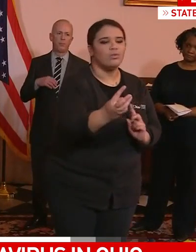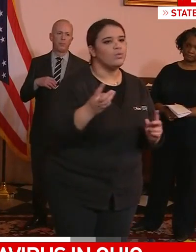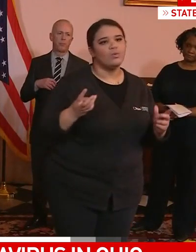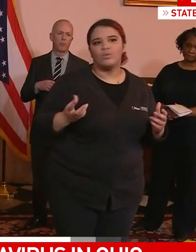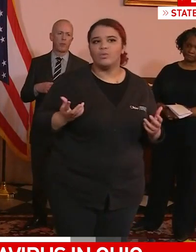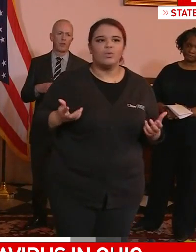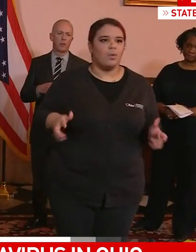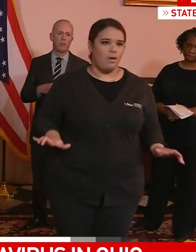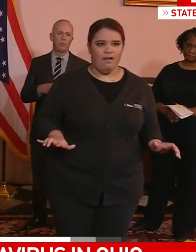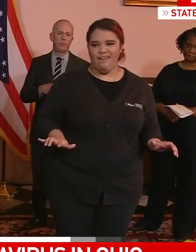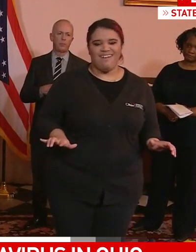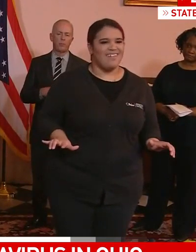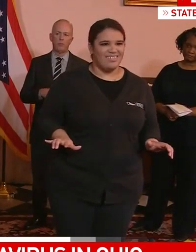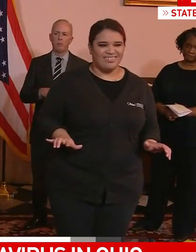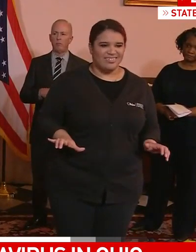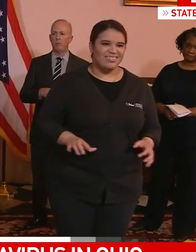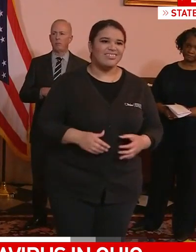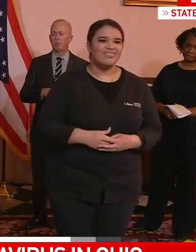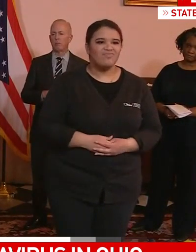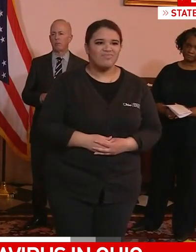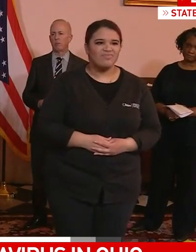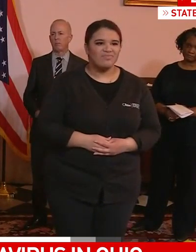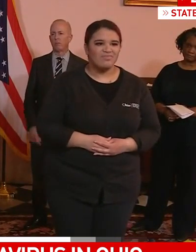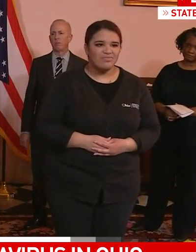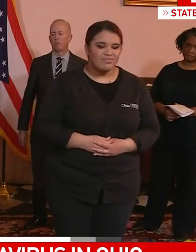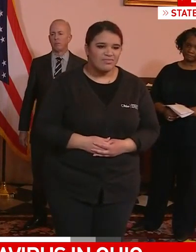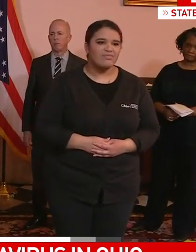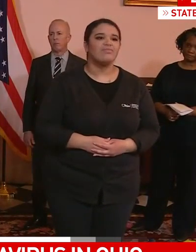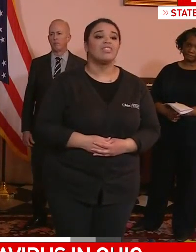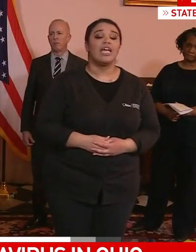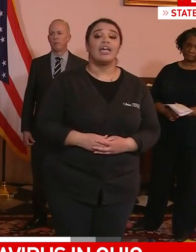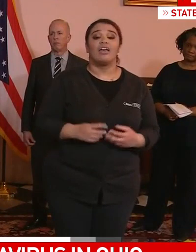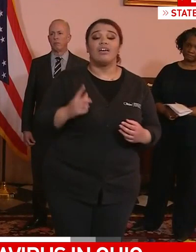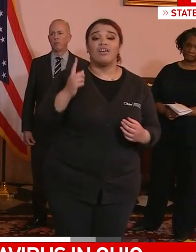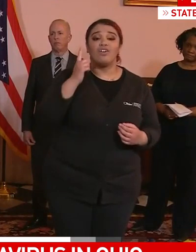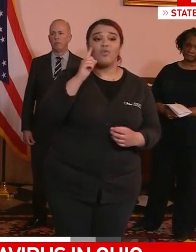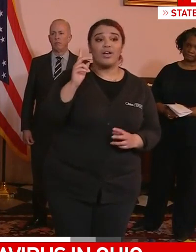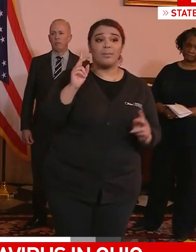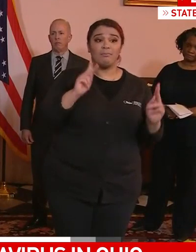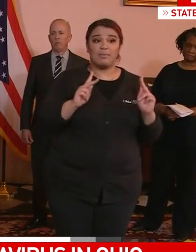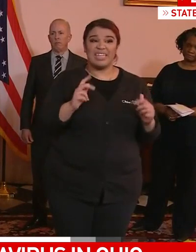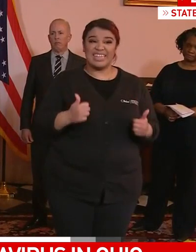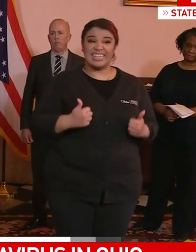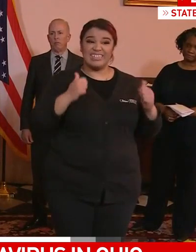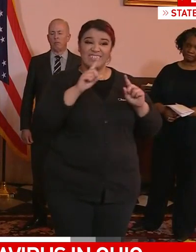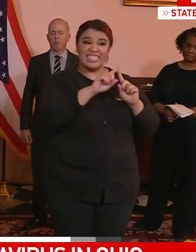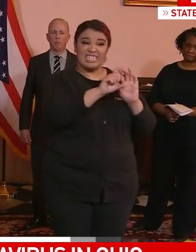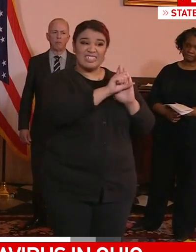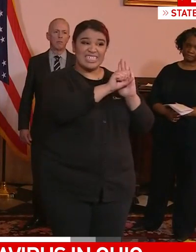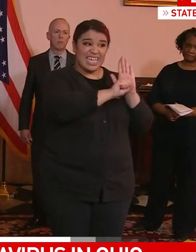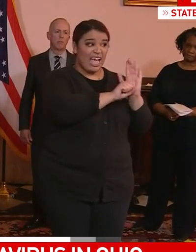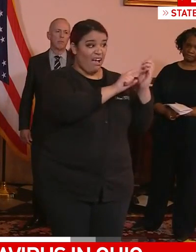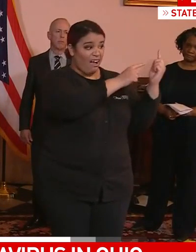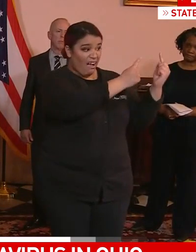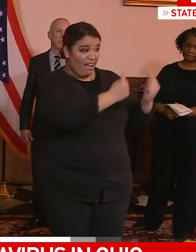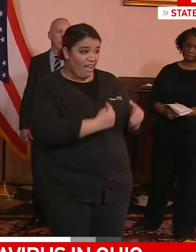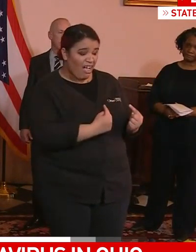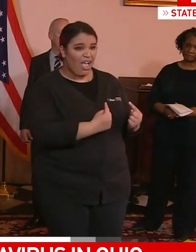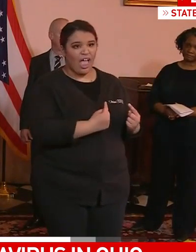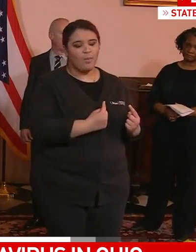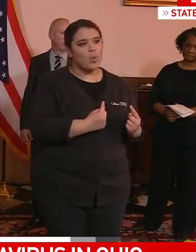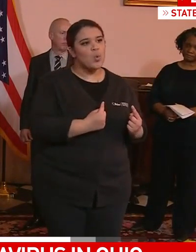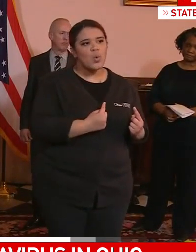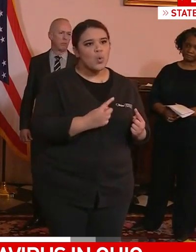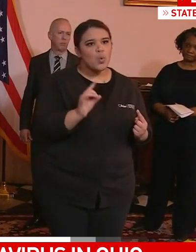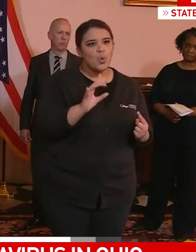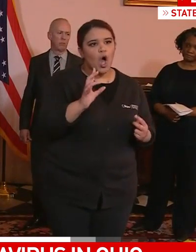sick. Obviously, it's difficult for relatives from out of state now to get in. So again, I think just